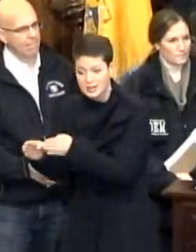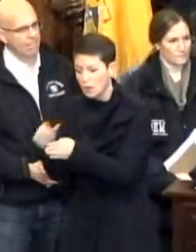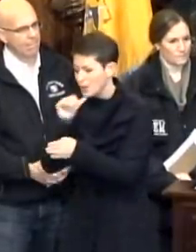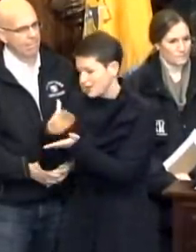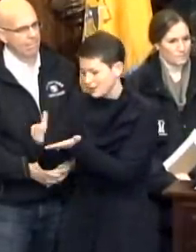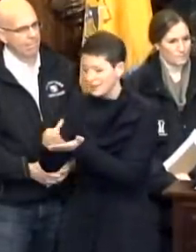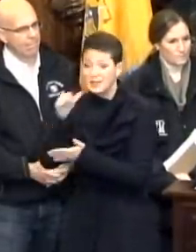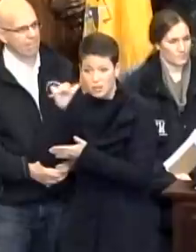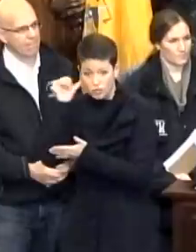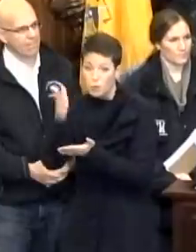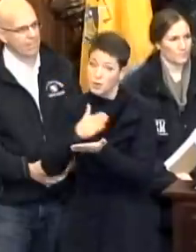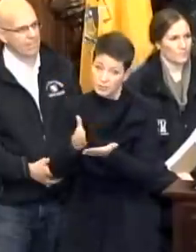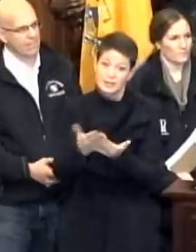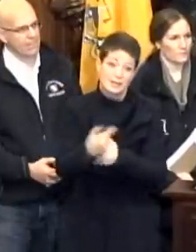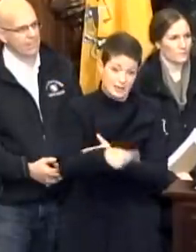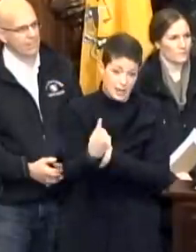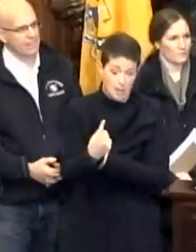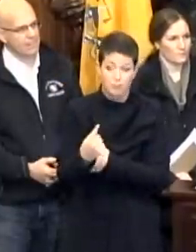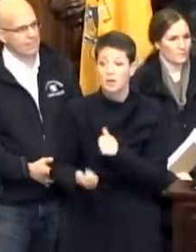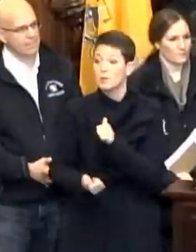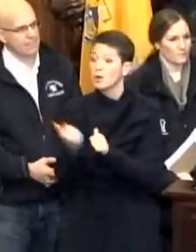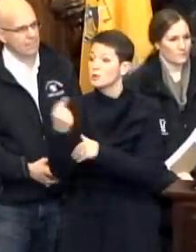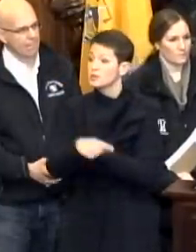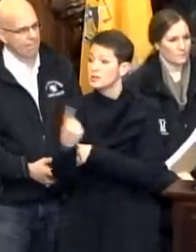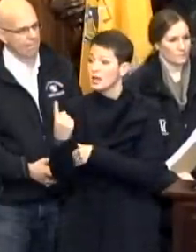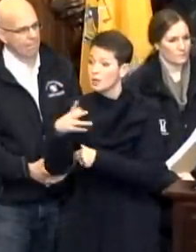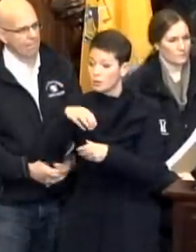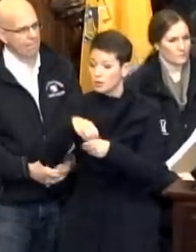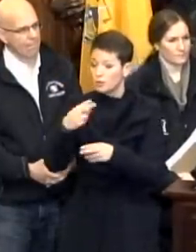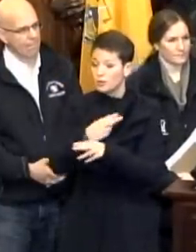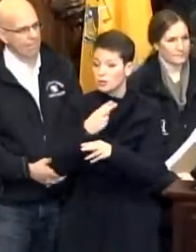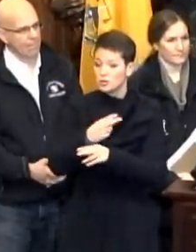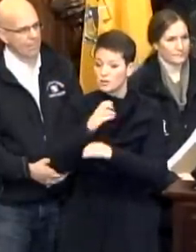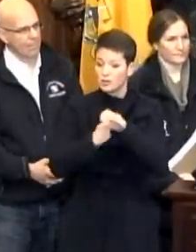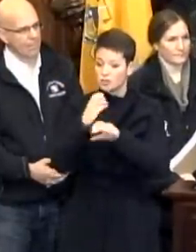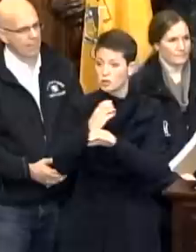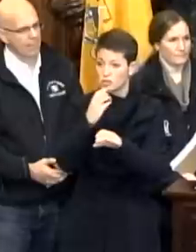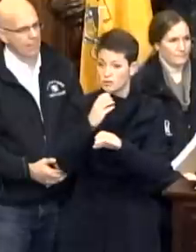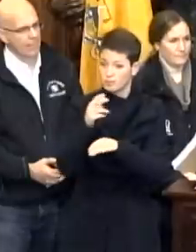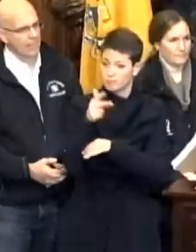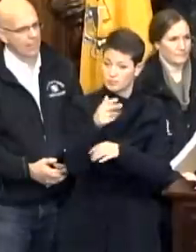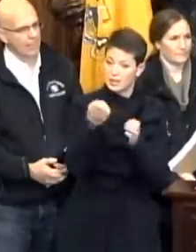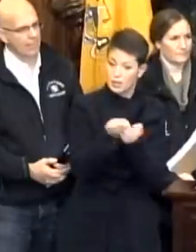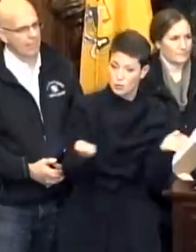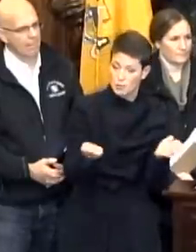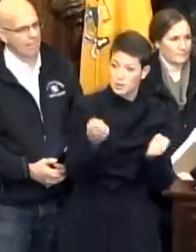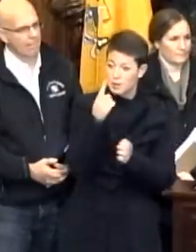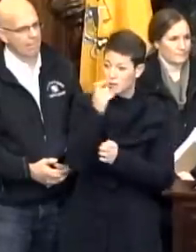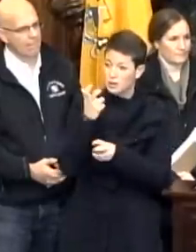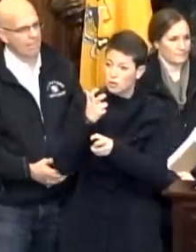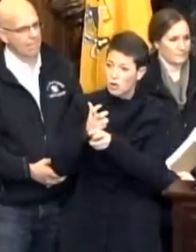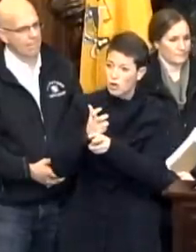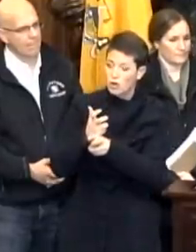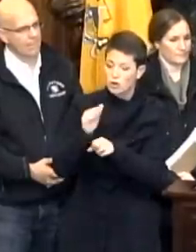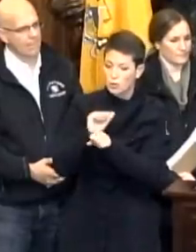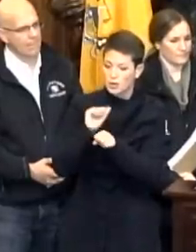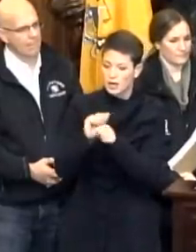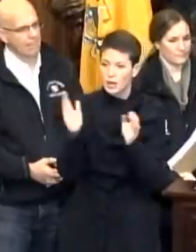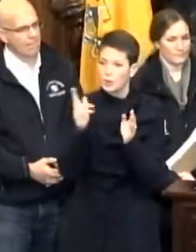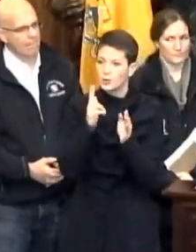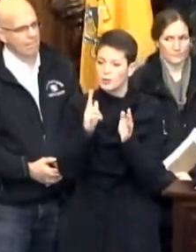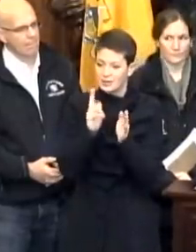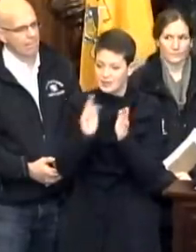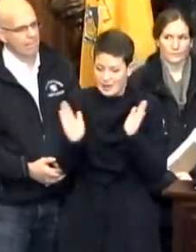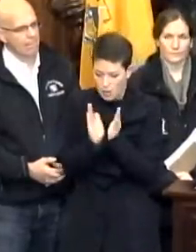addressed yesterday. Much of today's work will involve the use of construction equipment due to the difficulties of working on narrow